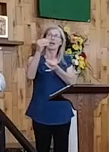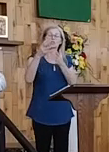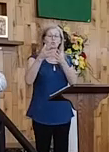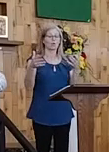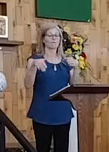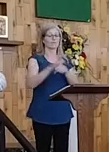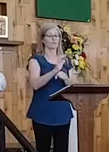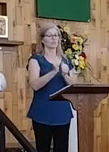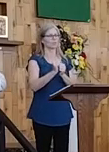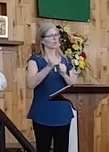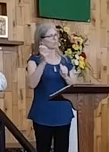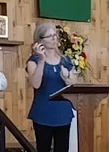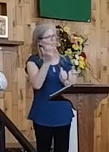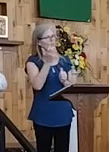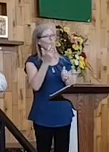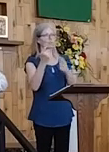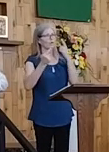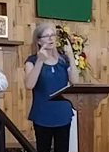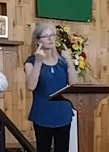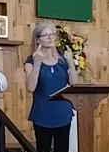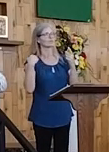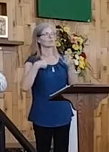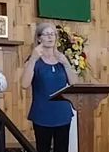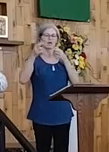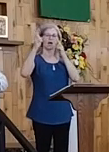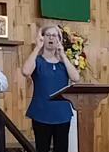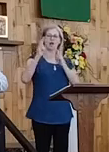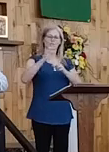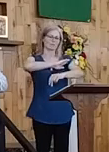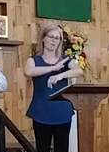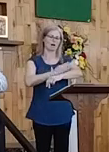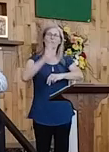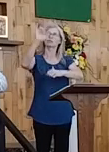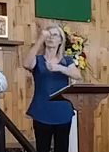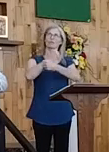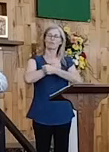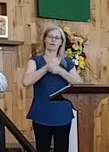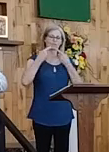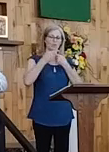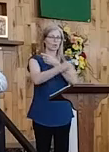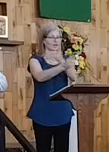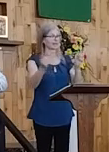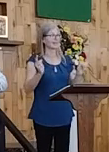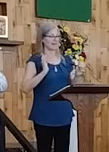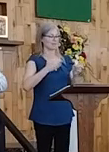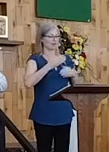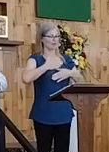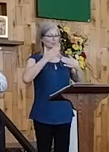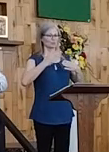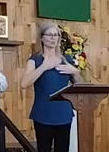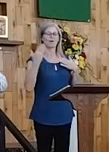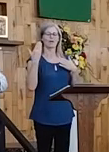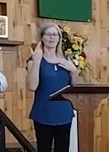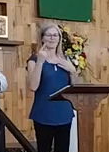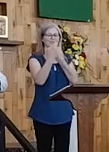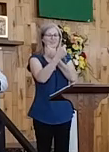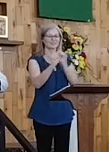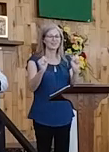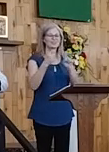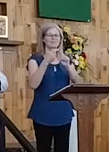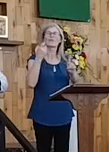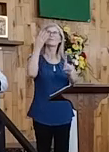filled with wonder, we extol the power of your love, and proclaiming our joy at the salvation that comes